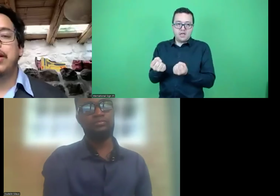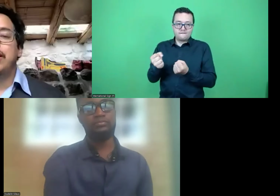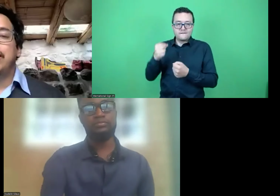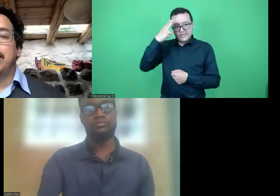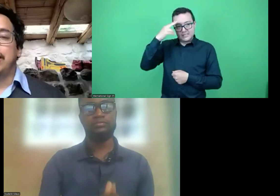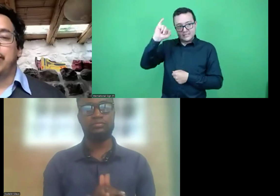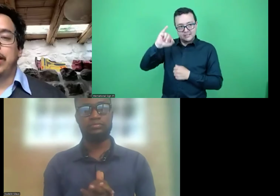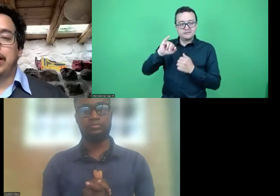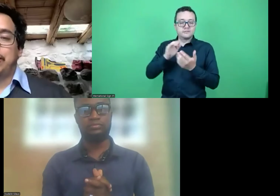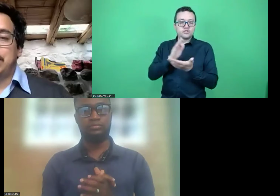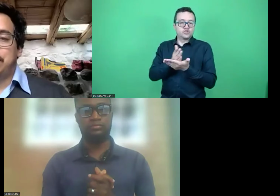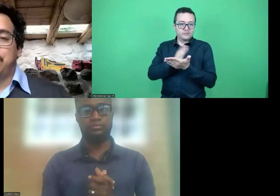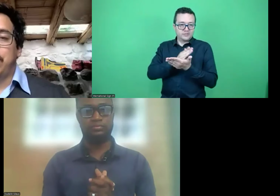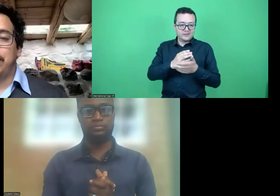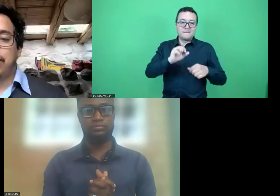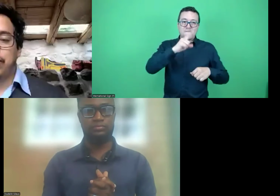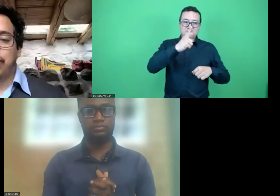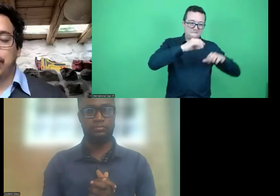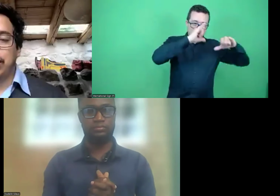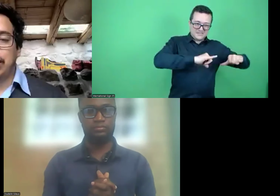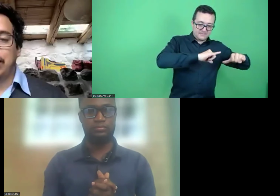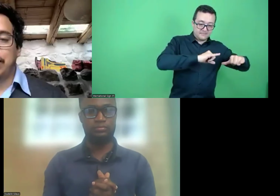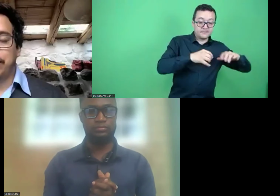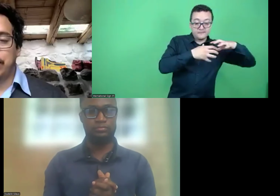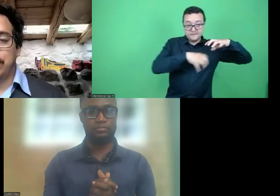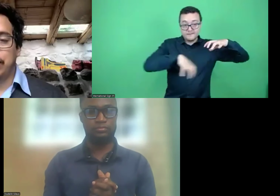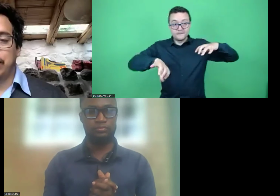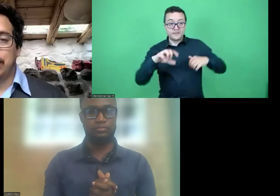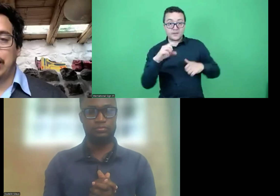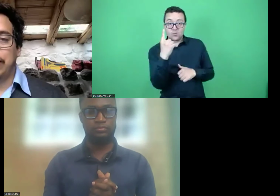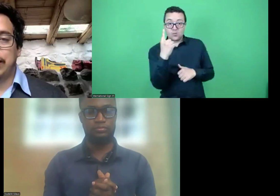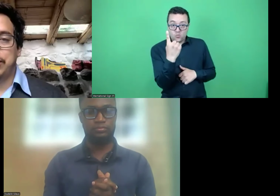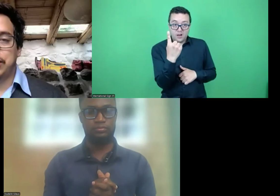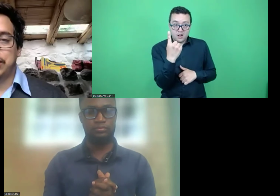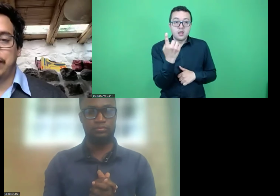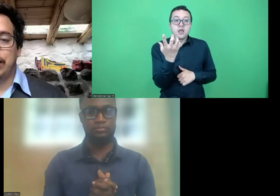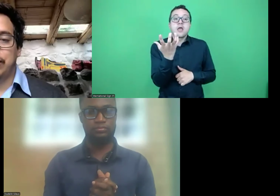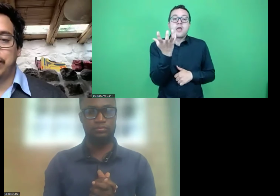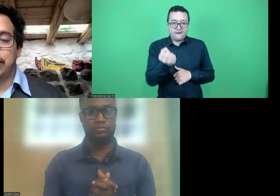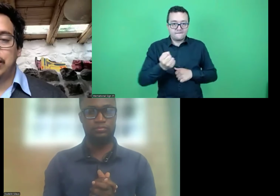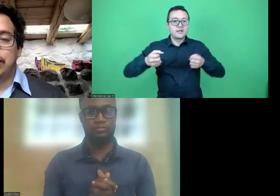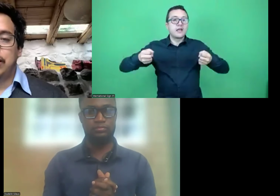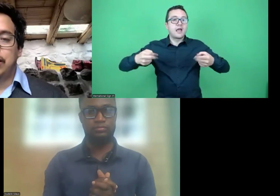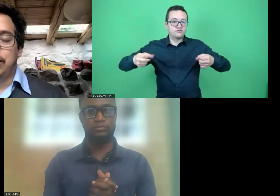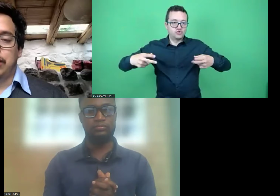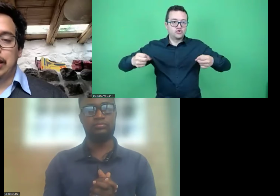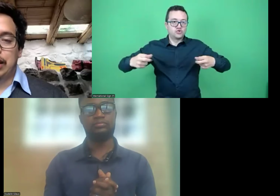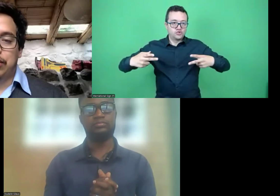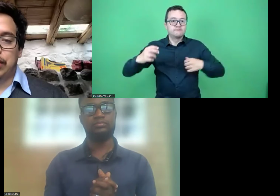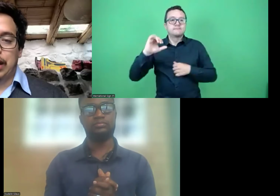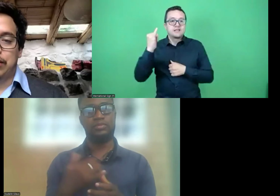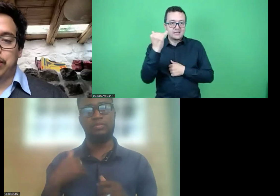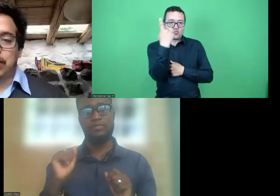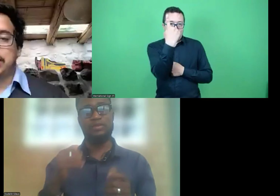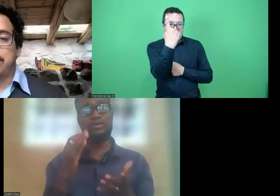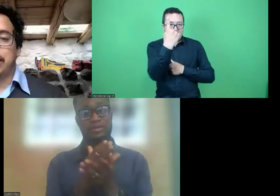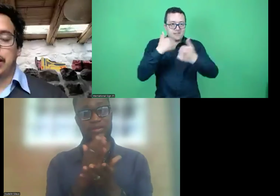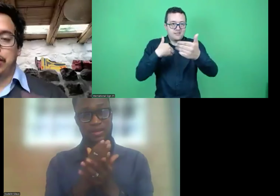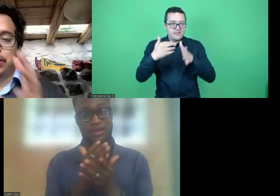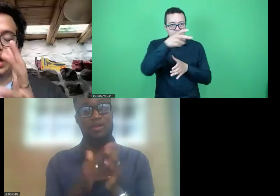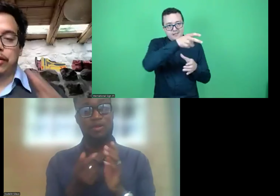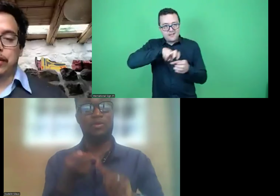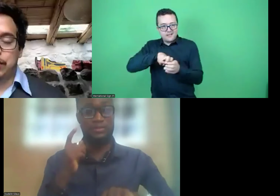room. In breakout session 1, we will have live captions available. The link to that will be